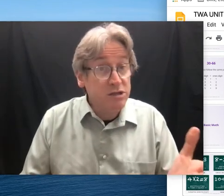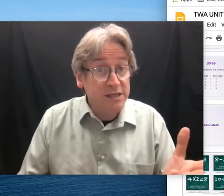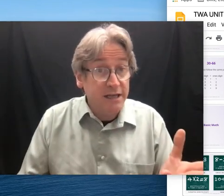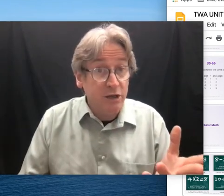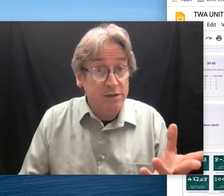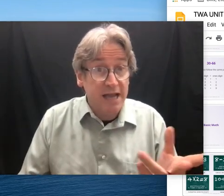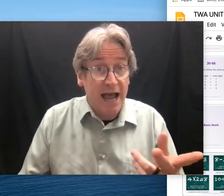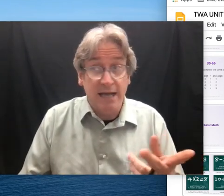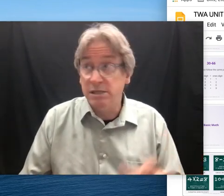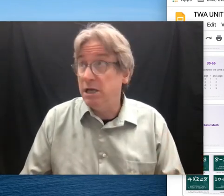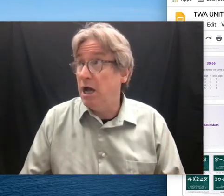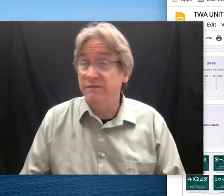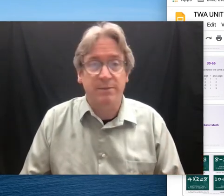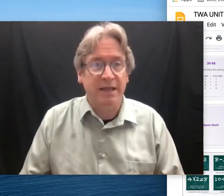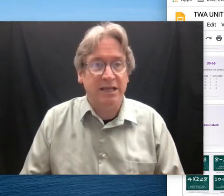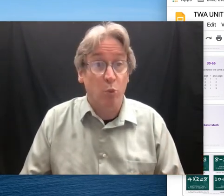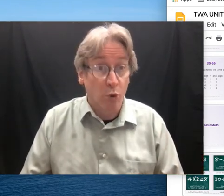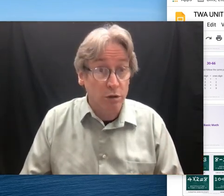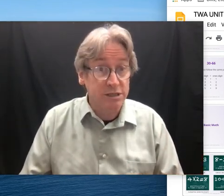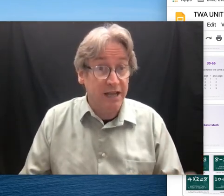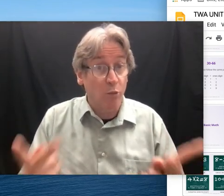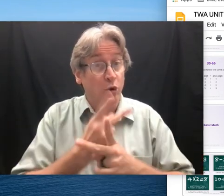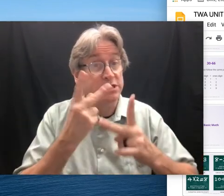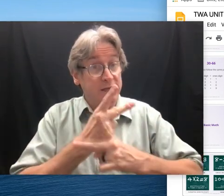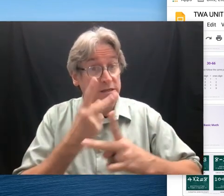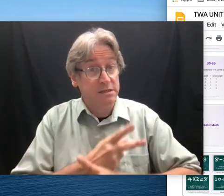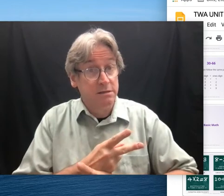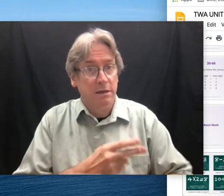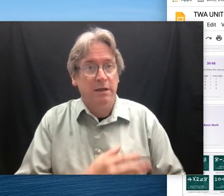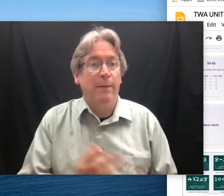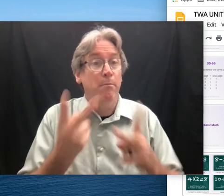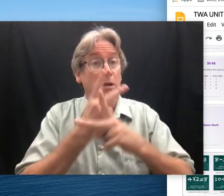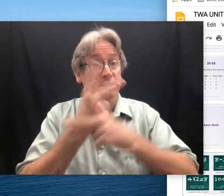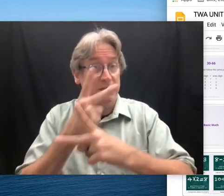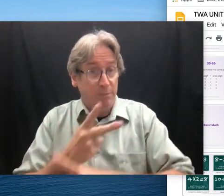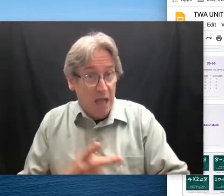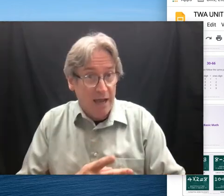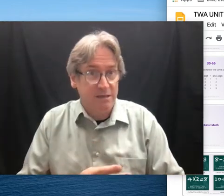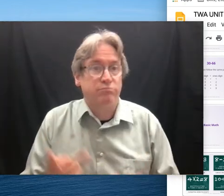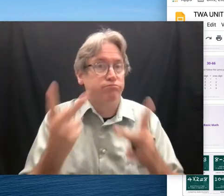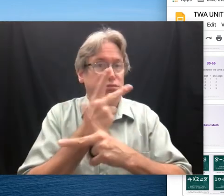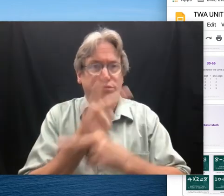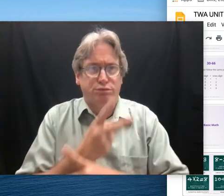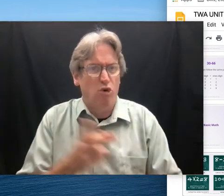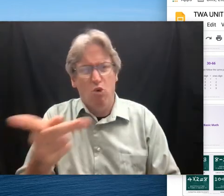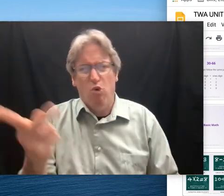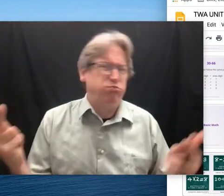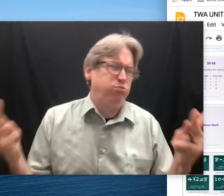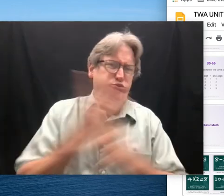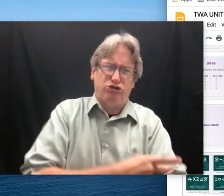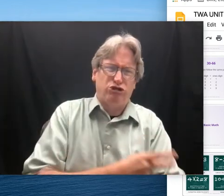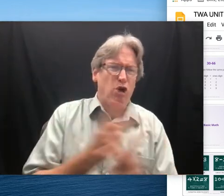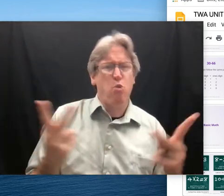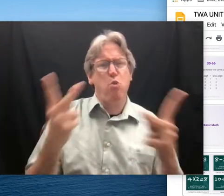You'll also see it used as if something gets worse, it worsens, it multiplies.